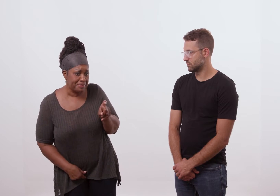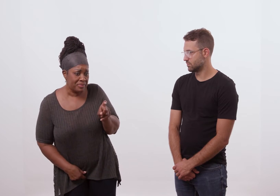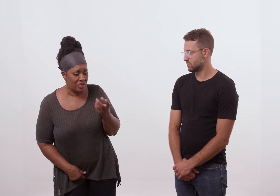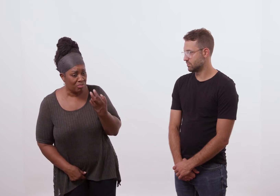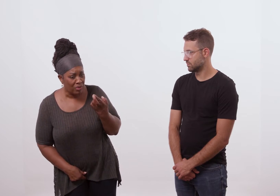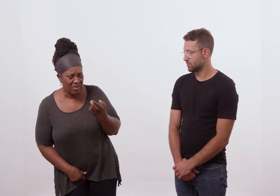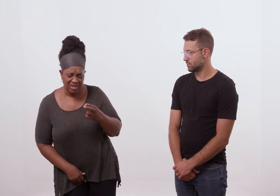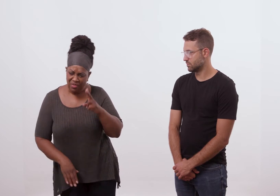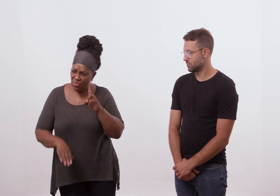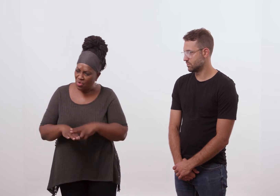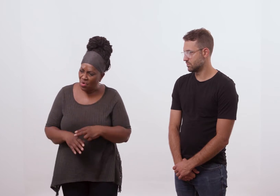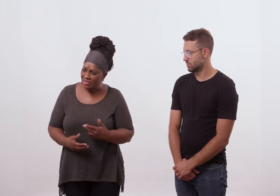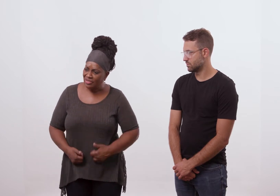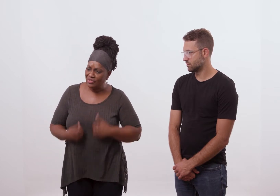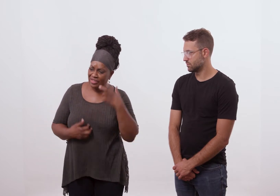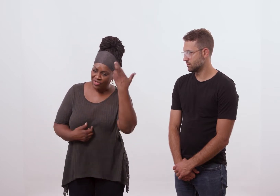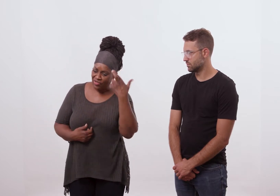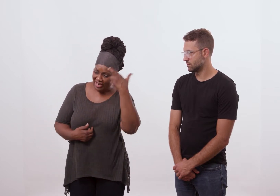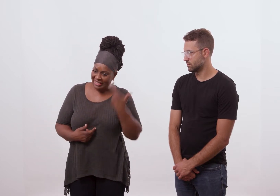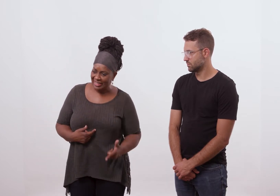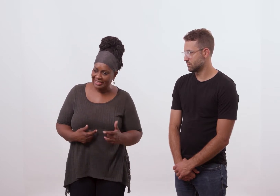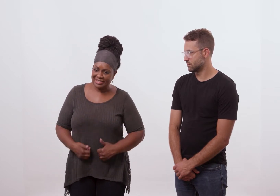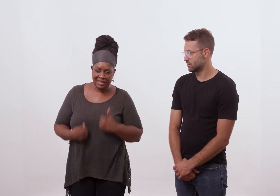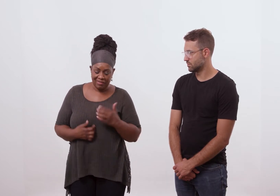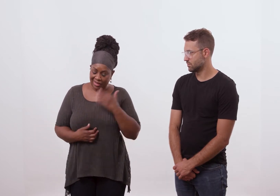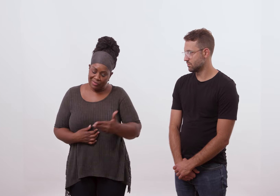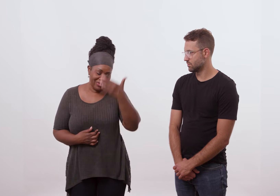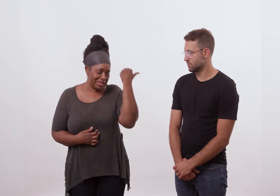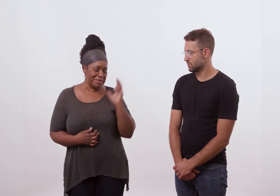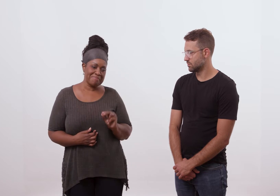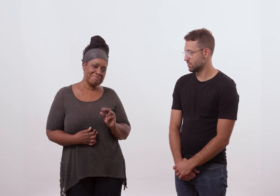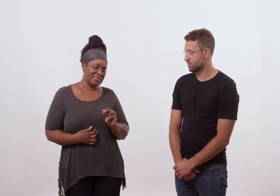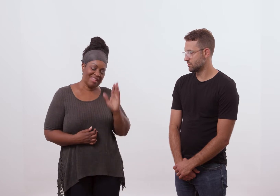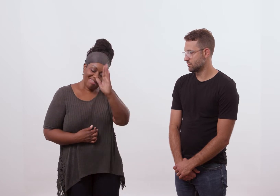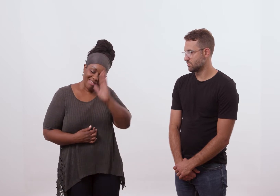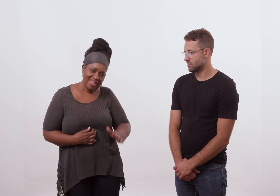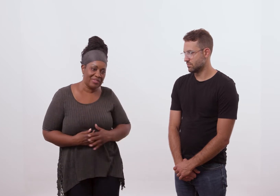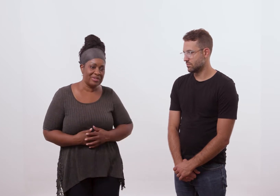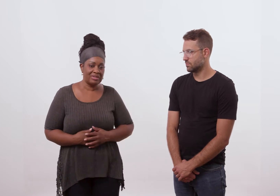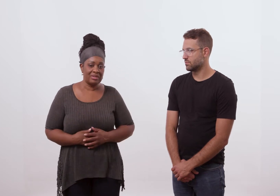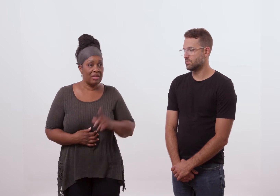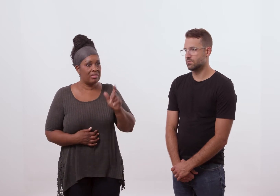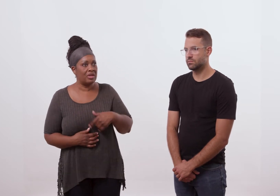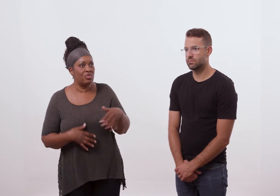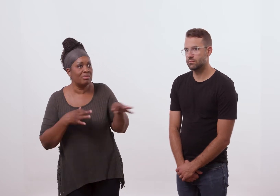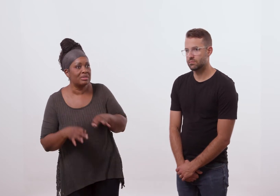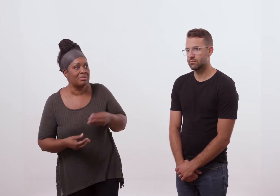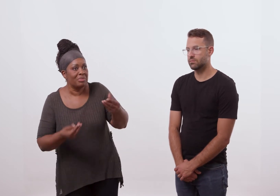course. You saved Redlance's life. I'll never forget that. Never. Then you must tell